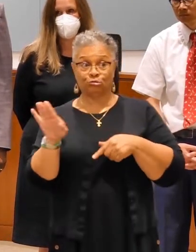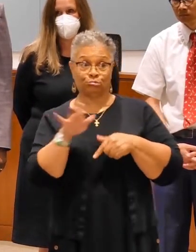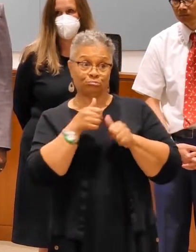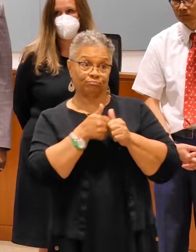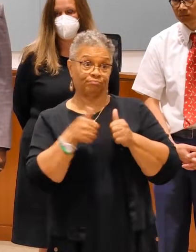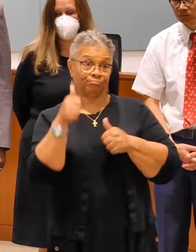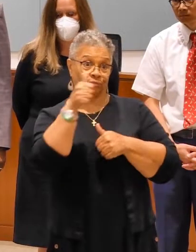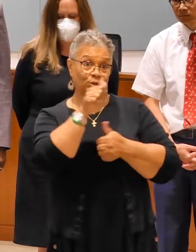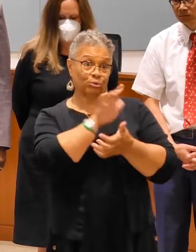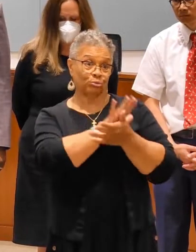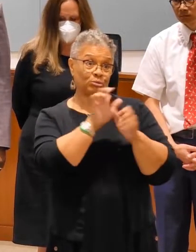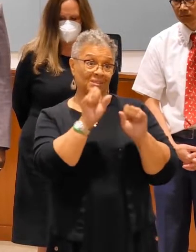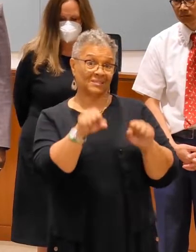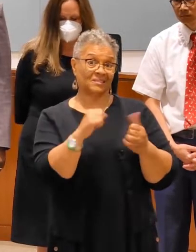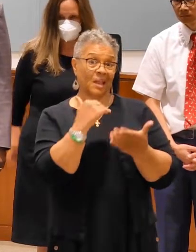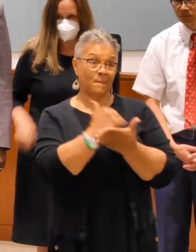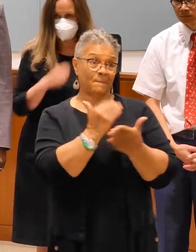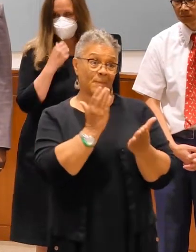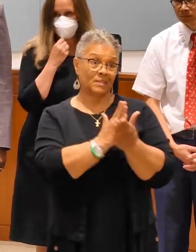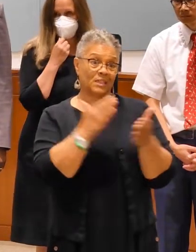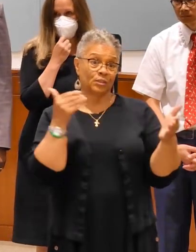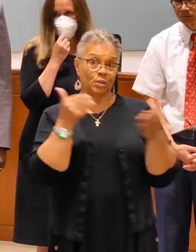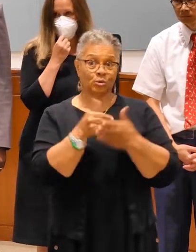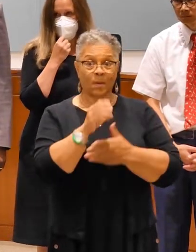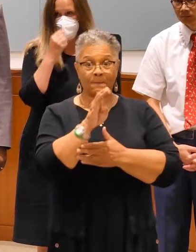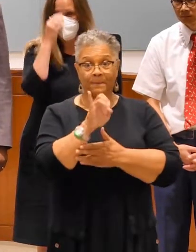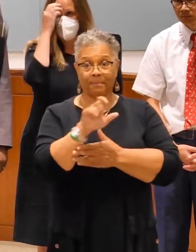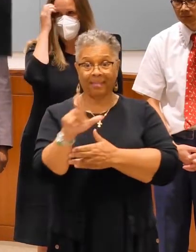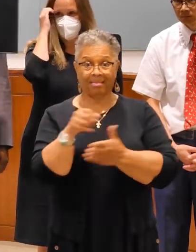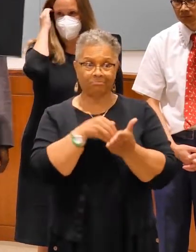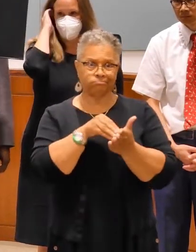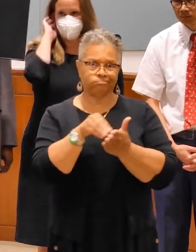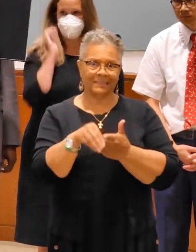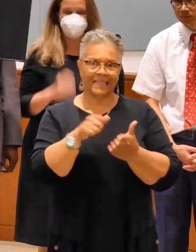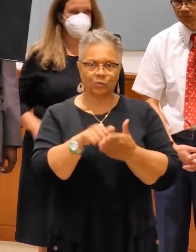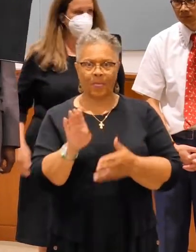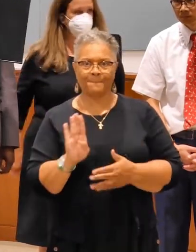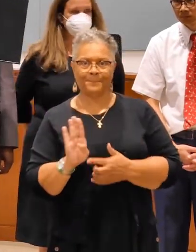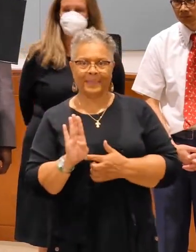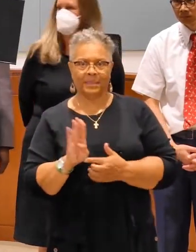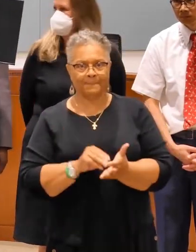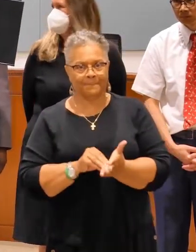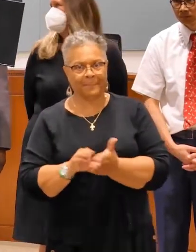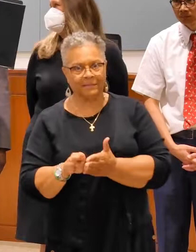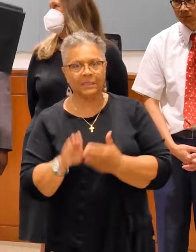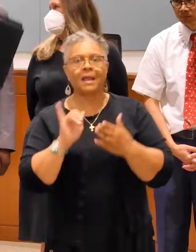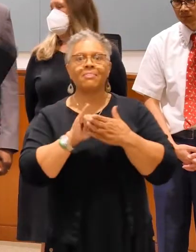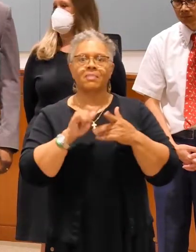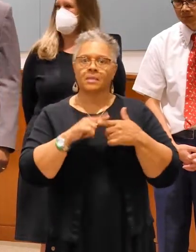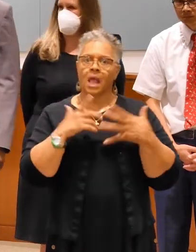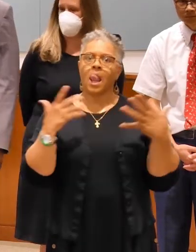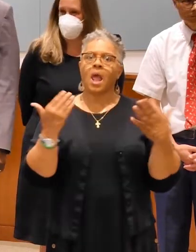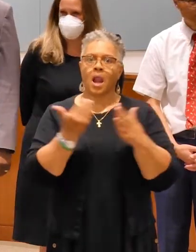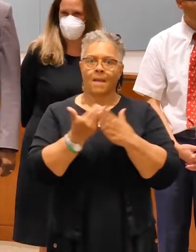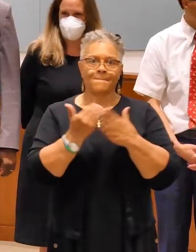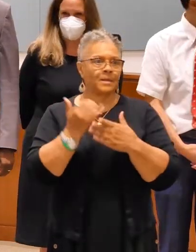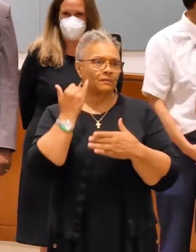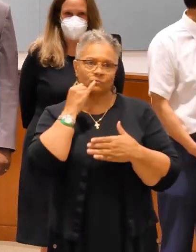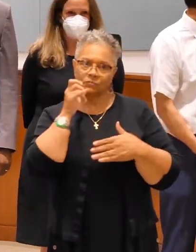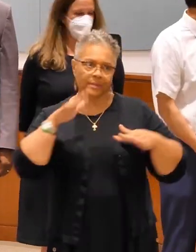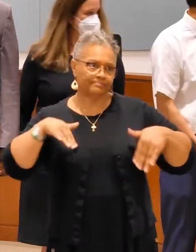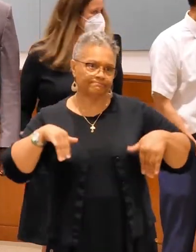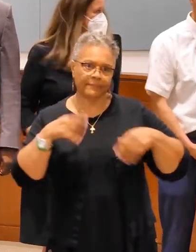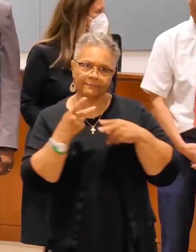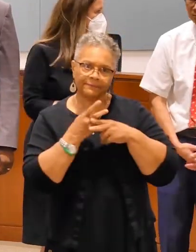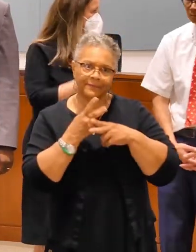school system budget is close to $1 billion. That is with a B. And that's a lot of money if you haven't figured that out. And each